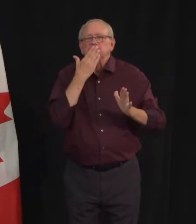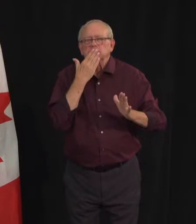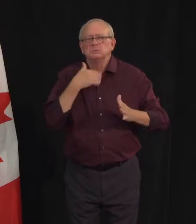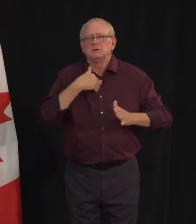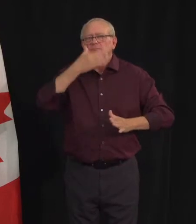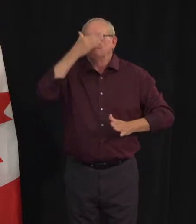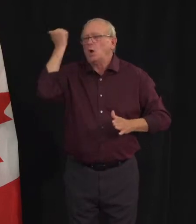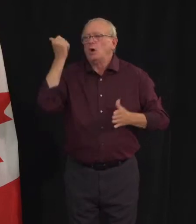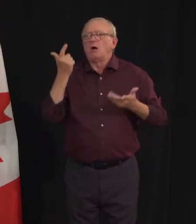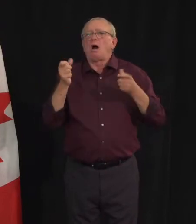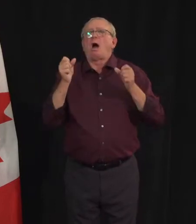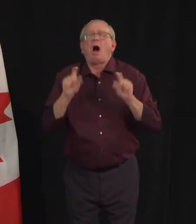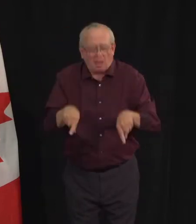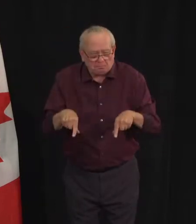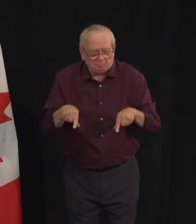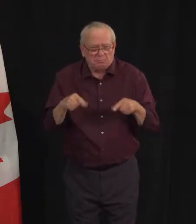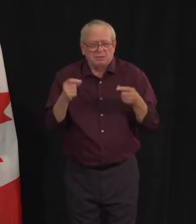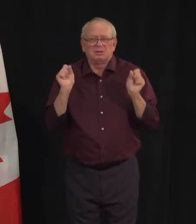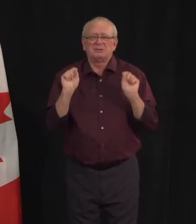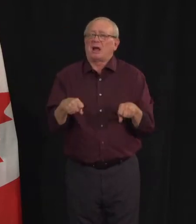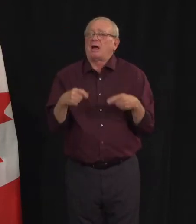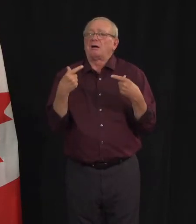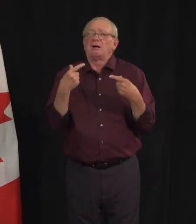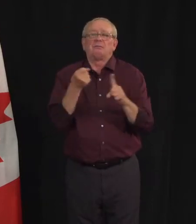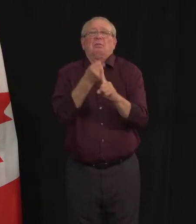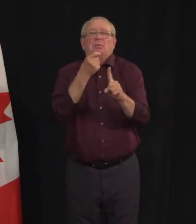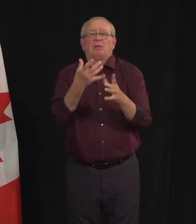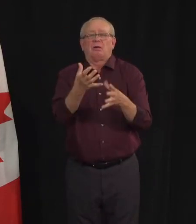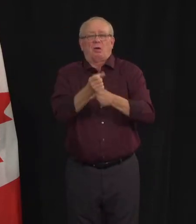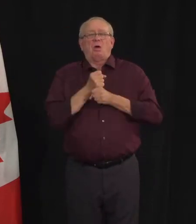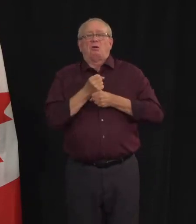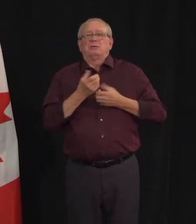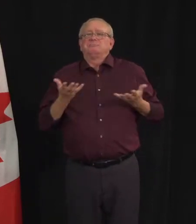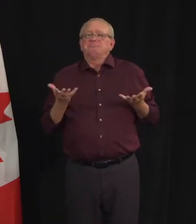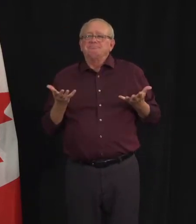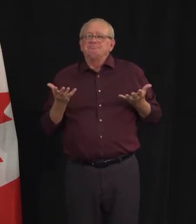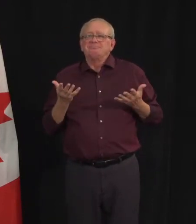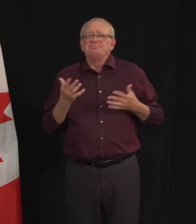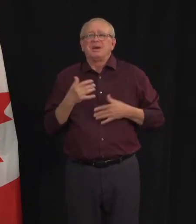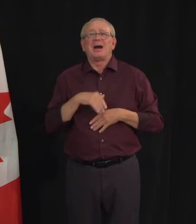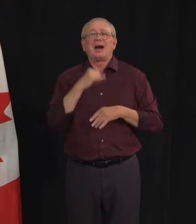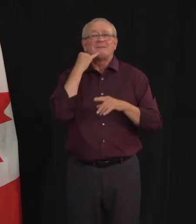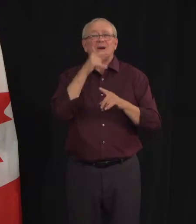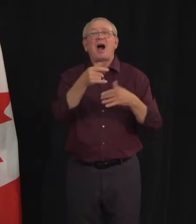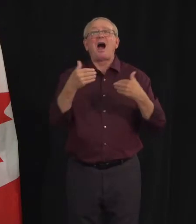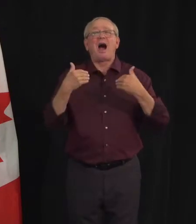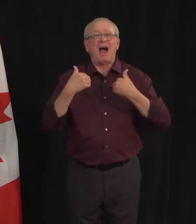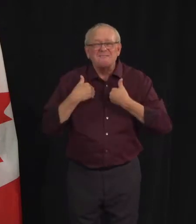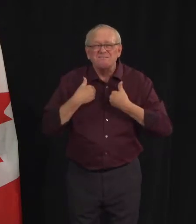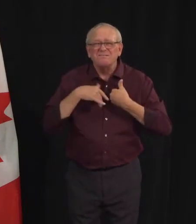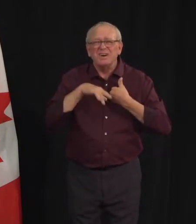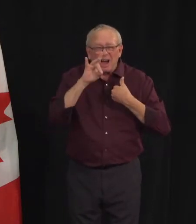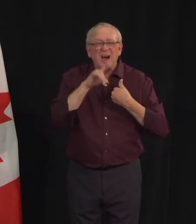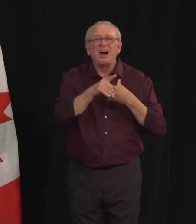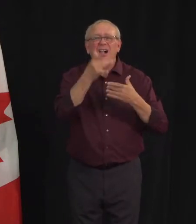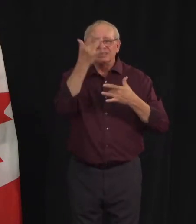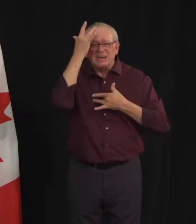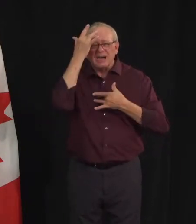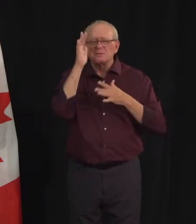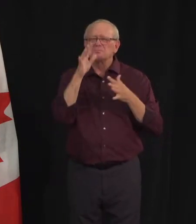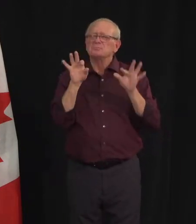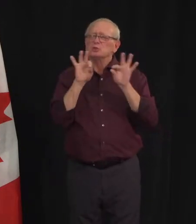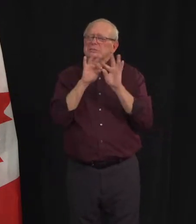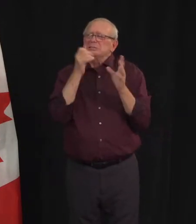to transmission. We must be compassionate with those who test positive. We must support those who have even